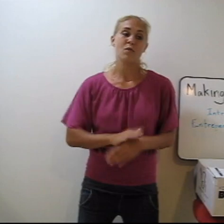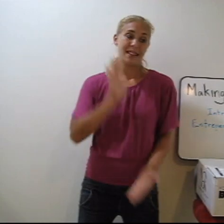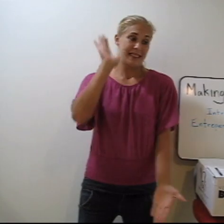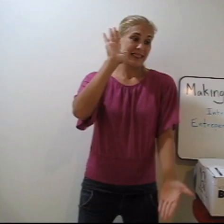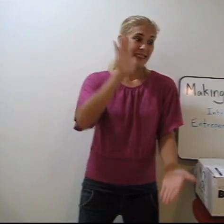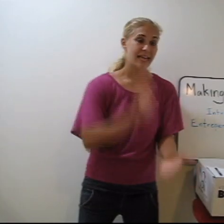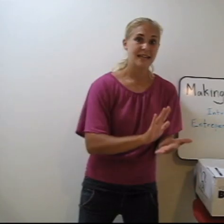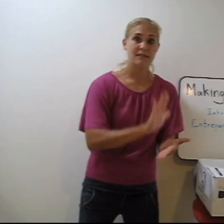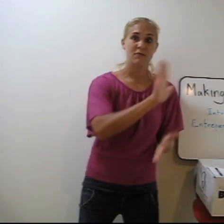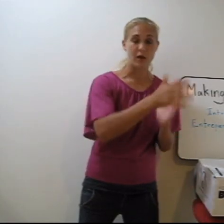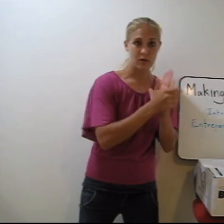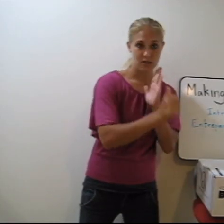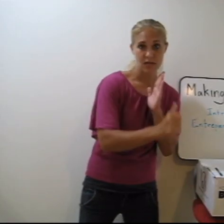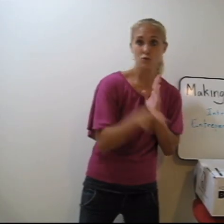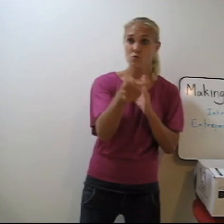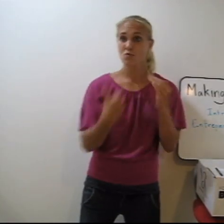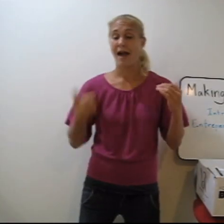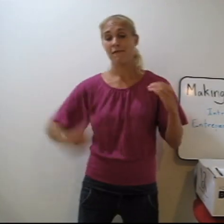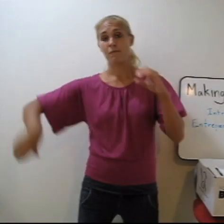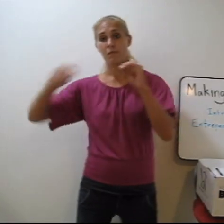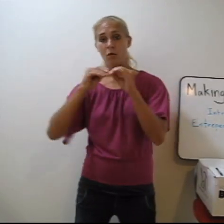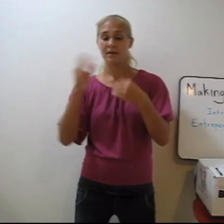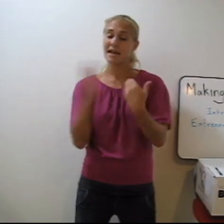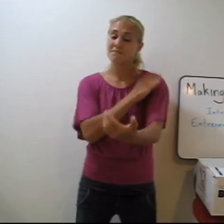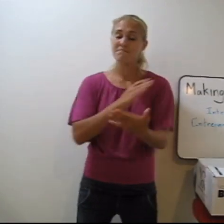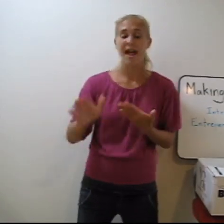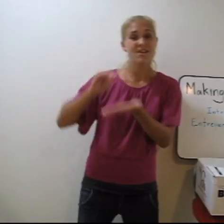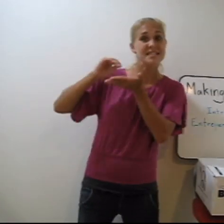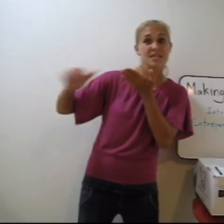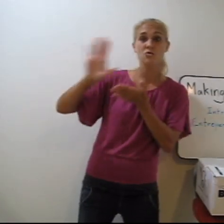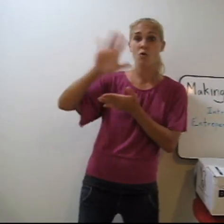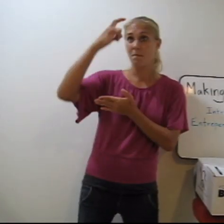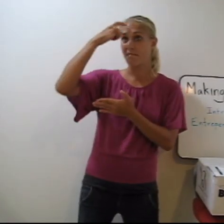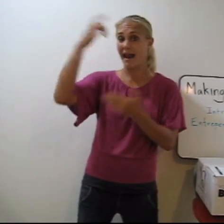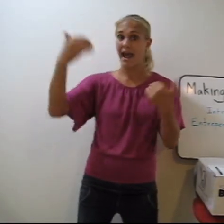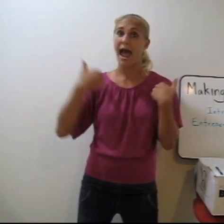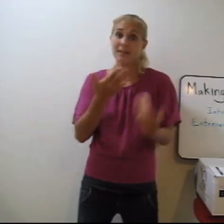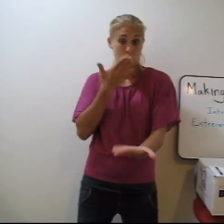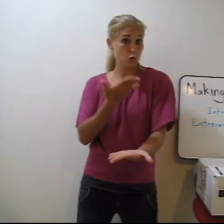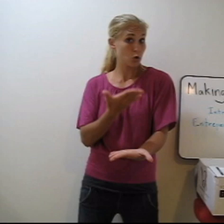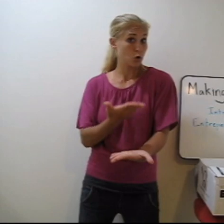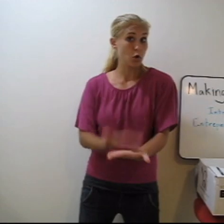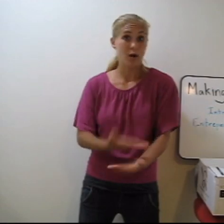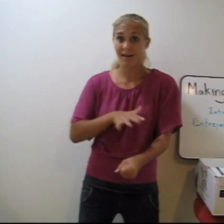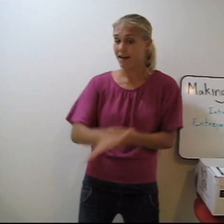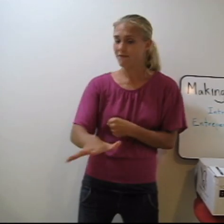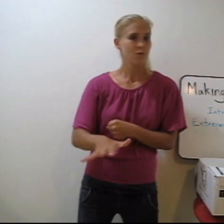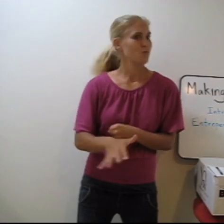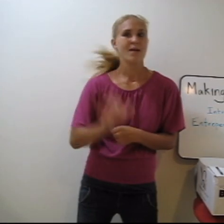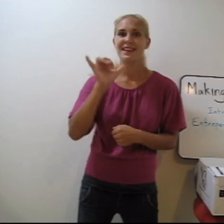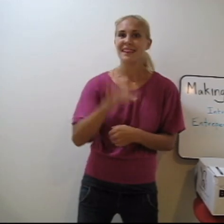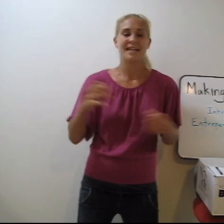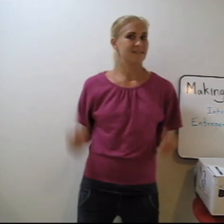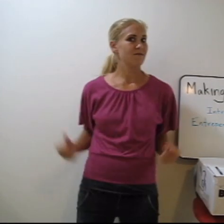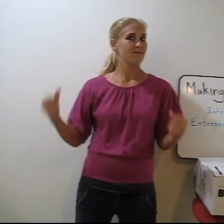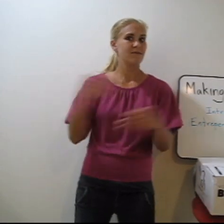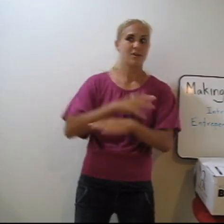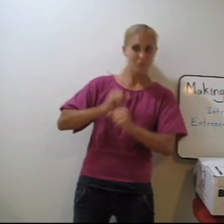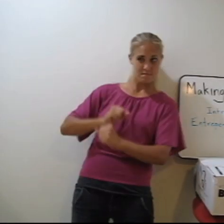you have. No excuse your mind can conjure up is valid. Those are just fear-induced protection tactics. Don't buy into